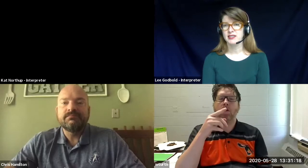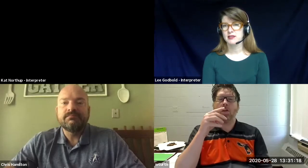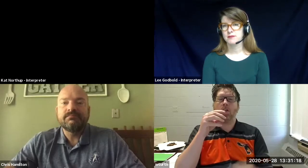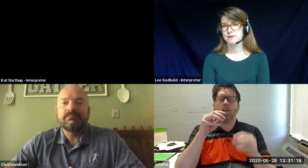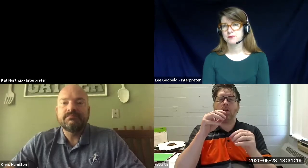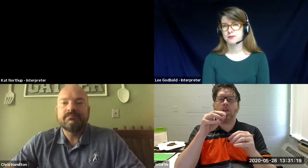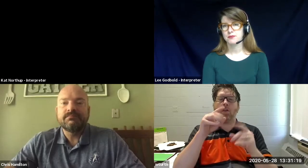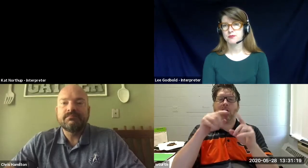guidance.